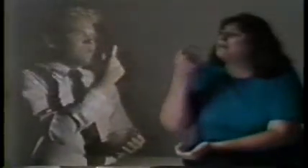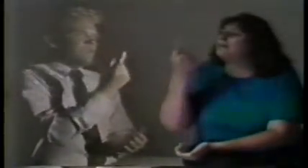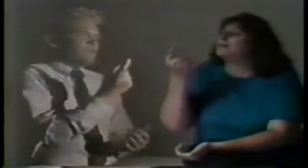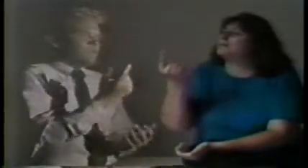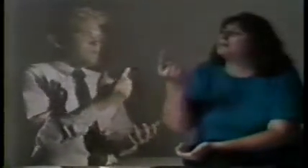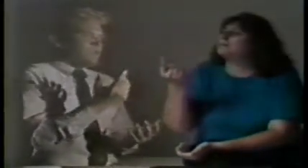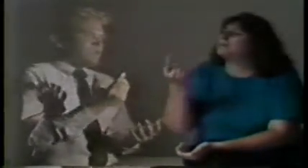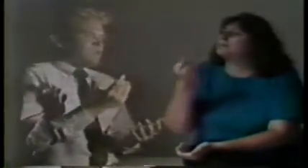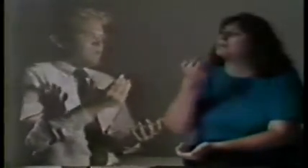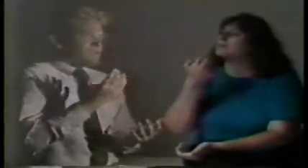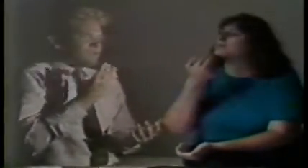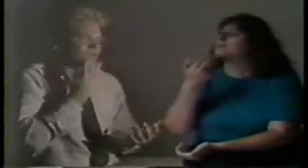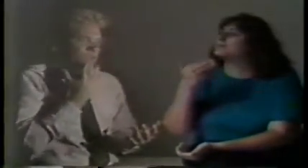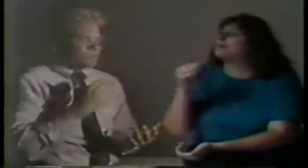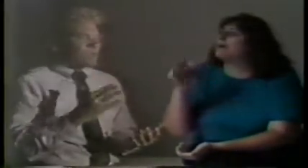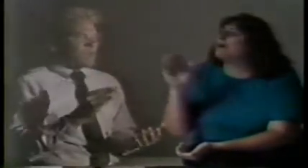you goodbye.